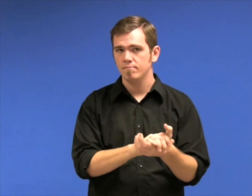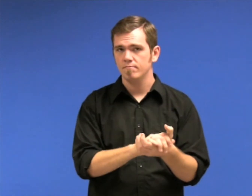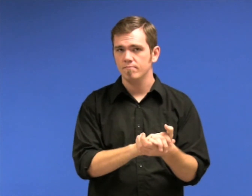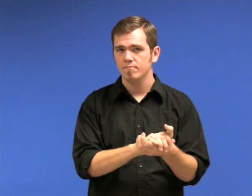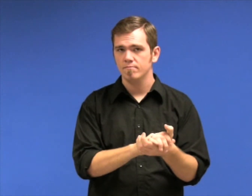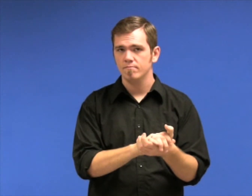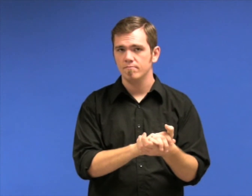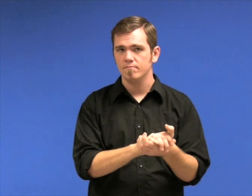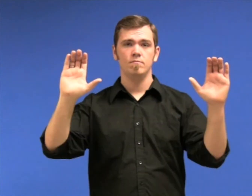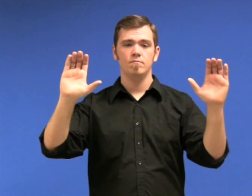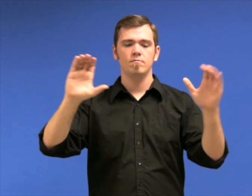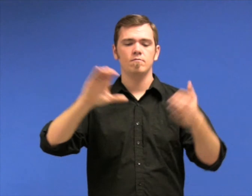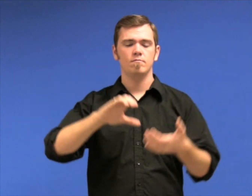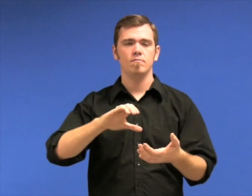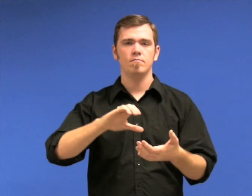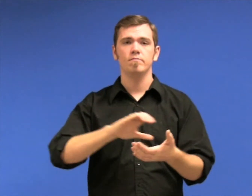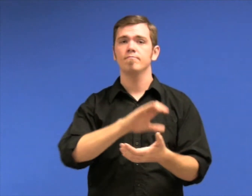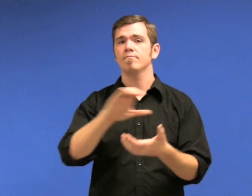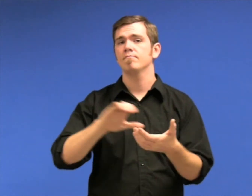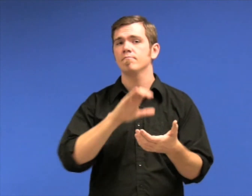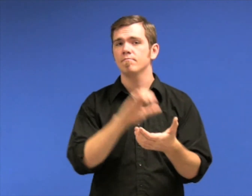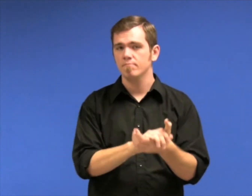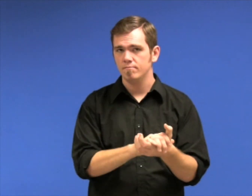Marriage, similar to the ones for husband and wife. Marriage.